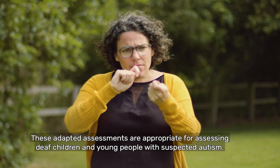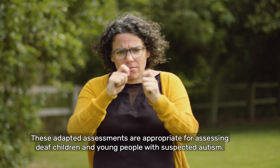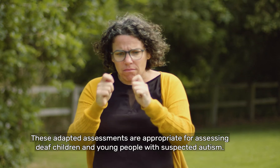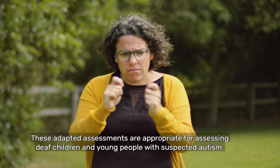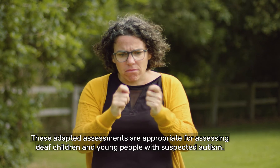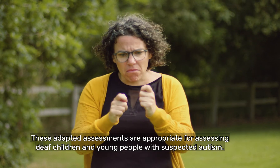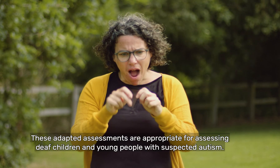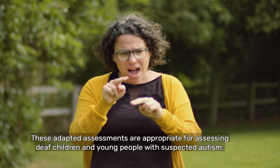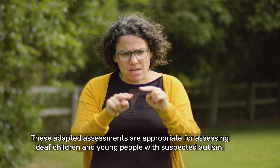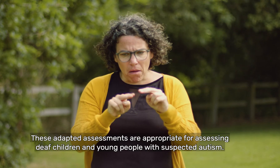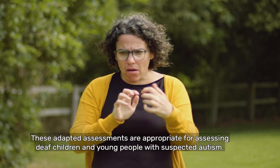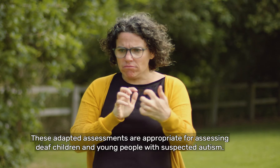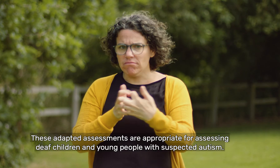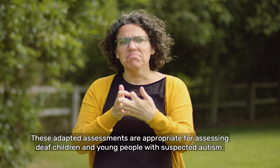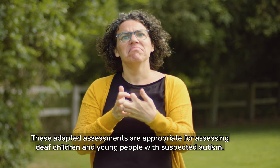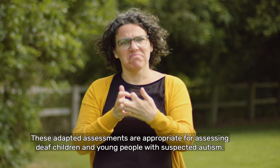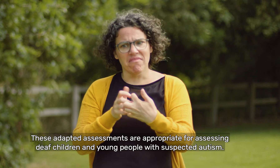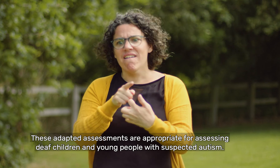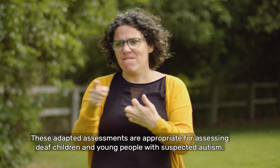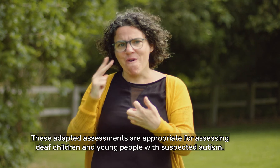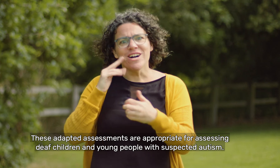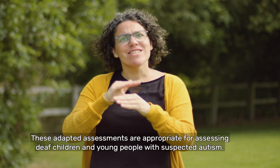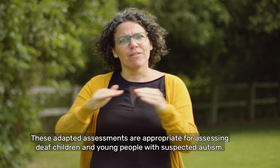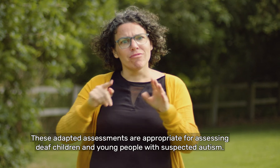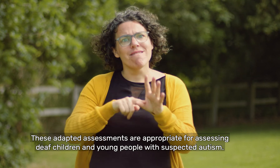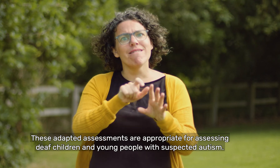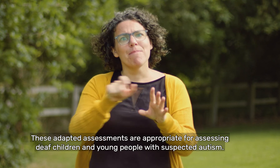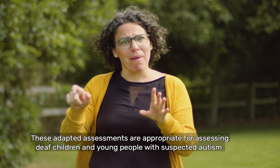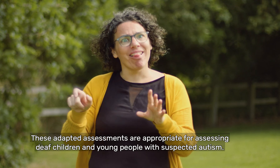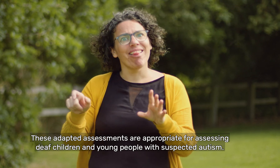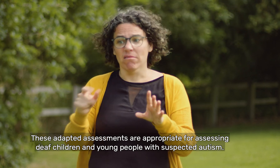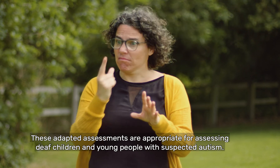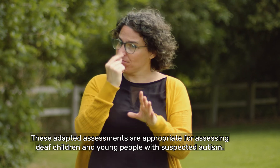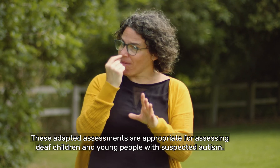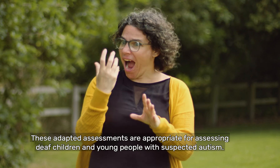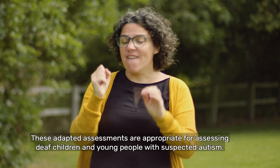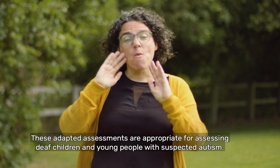These adapted assessments are appropriate for assessing deaf children and young people with suspected autism.